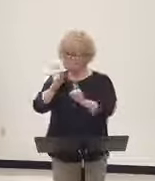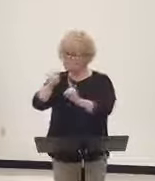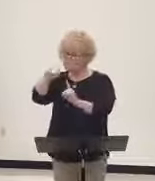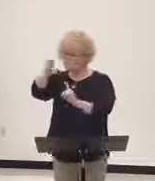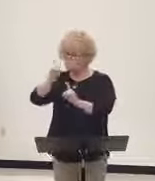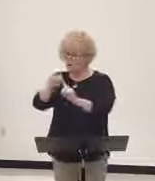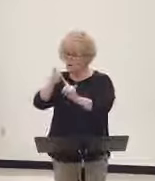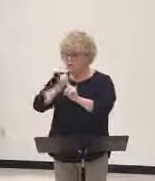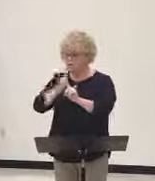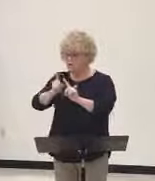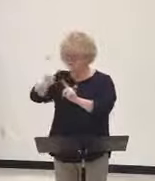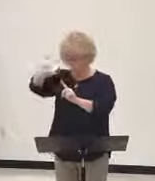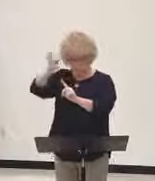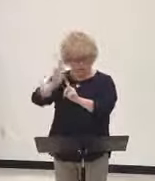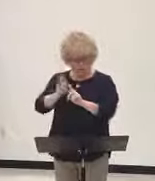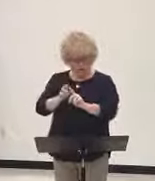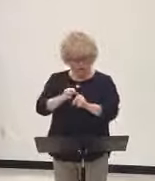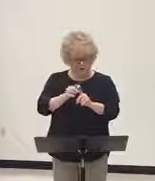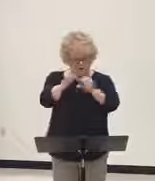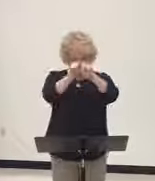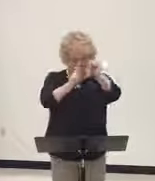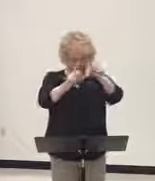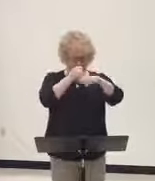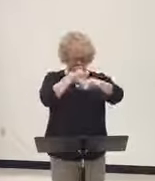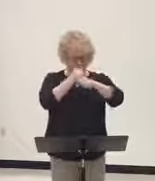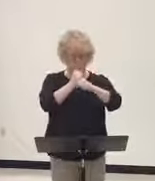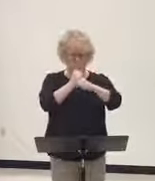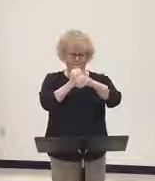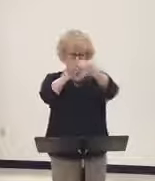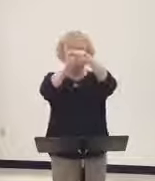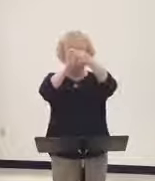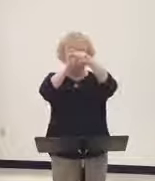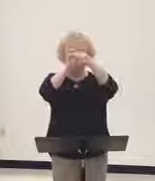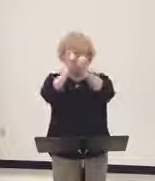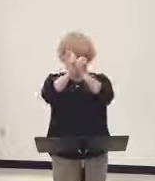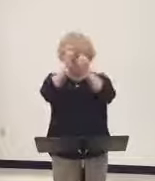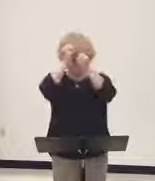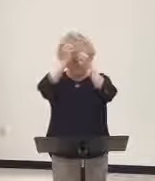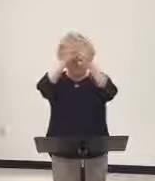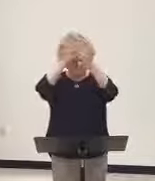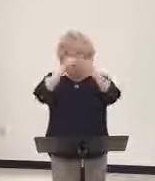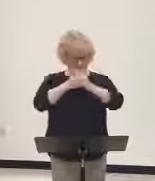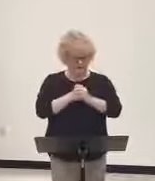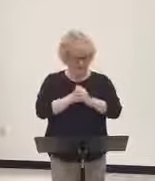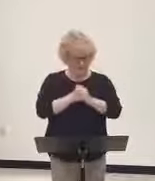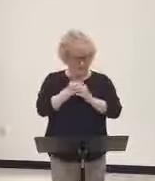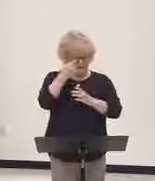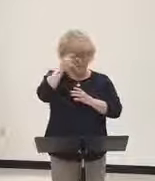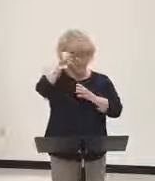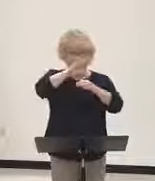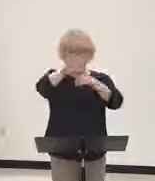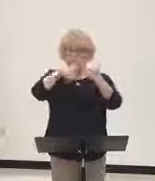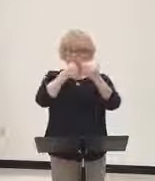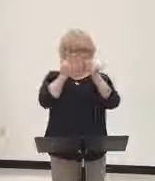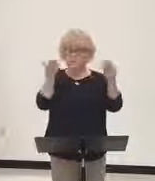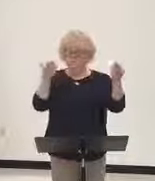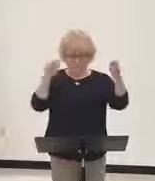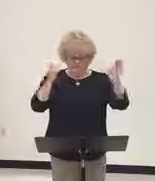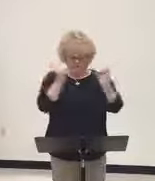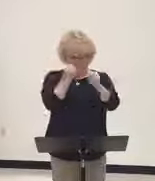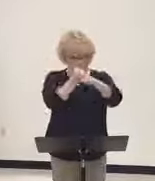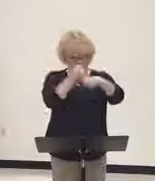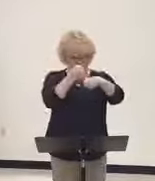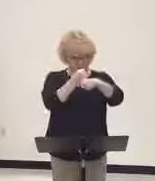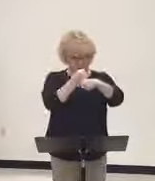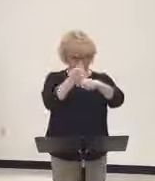light, true God from true God, begotten, not made, consubstantial with the Father. Through him